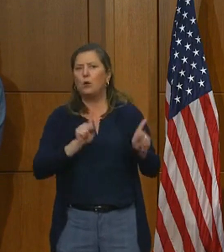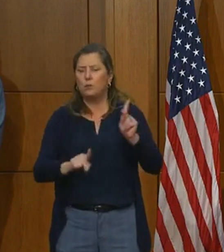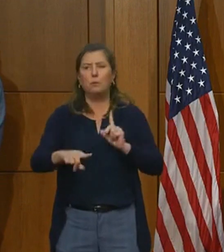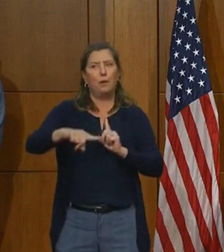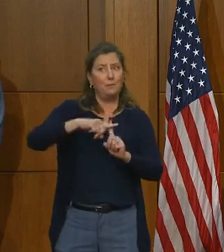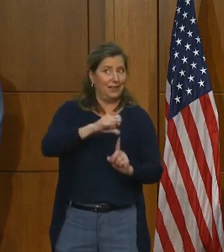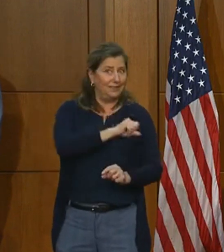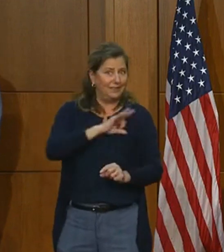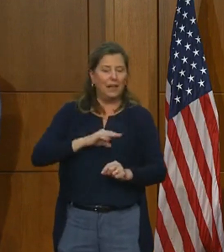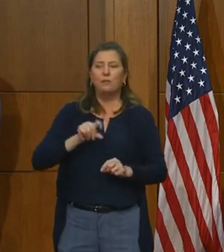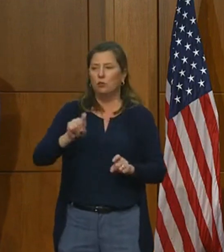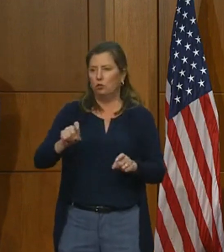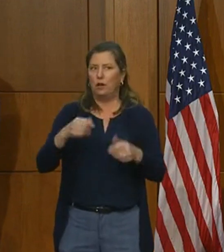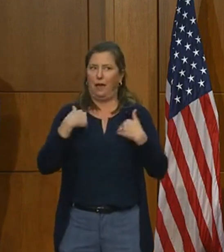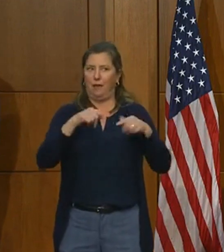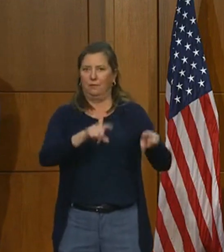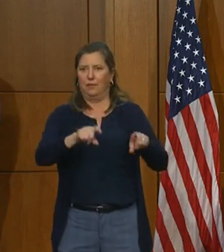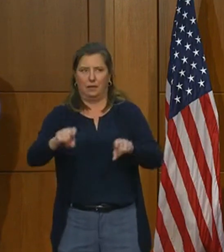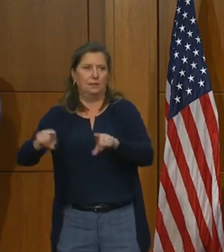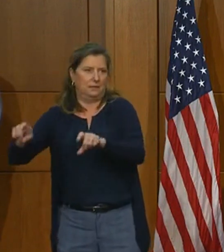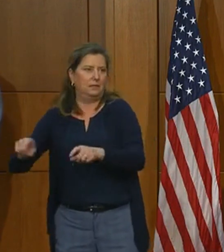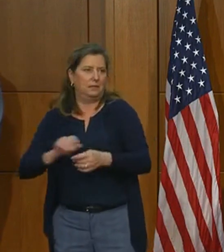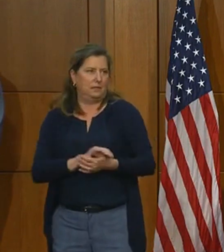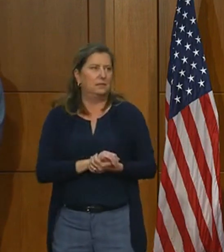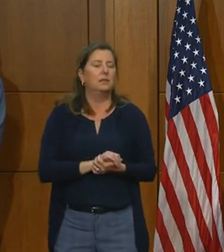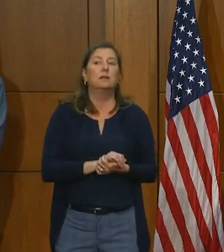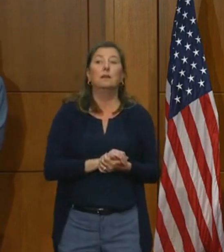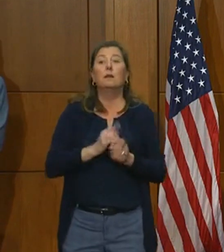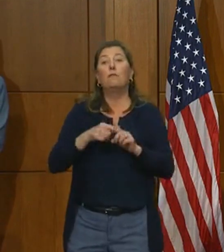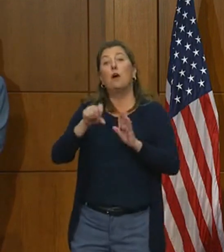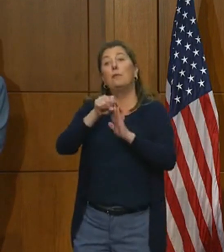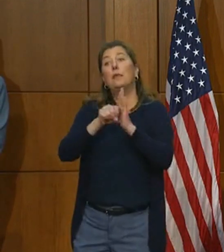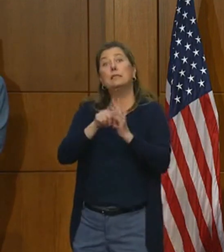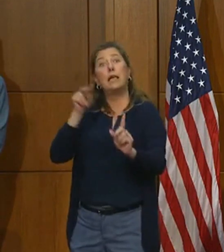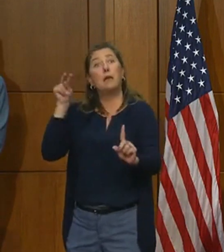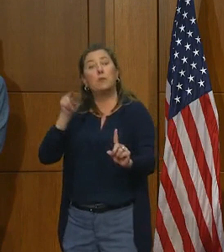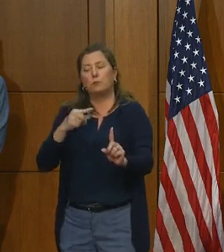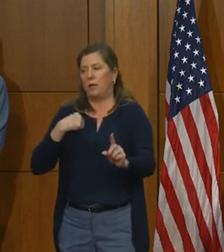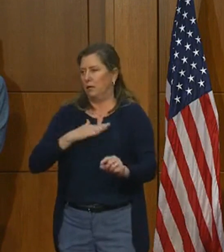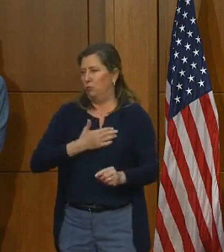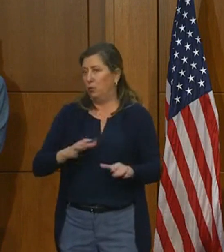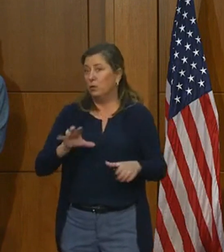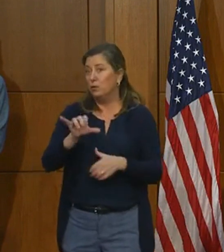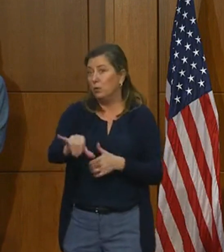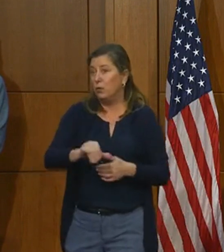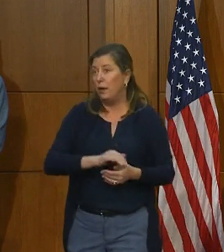and their staff should be tested. So from the state perspective, we're willing to do that.